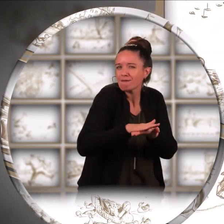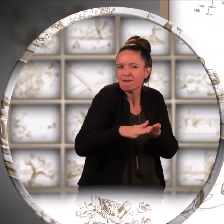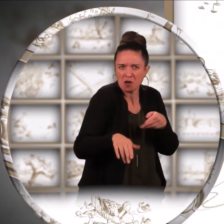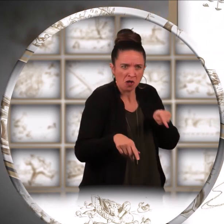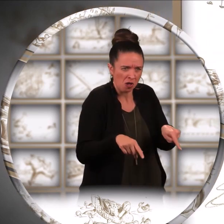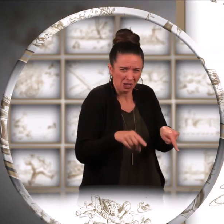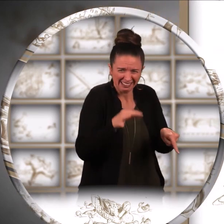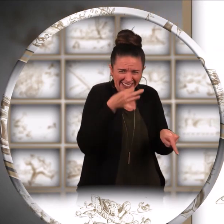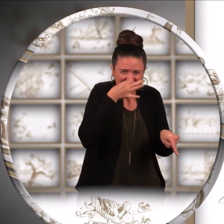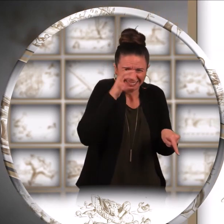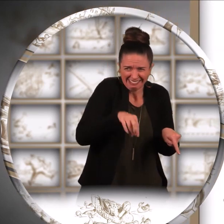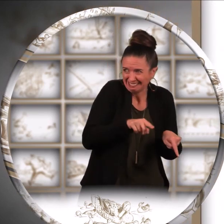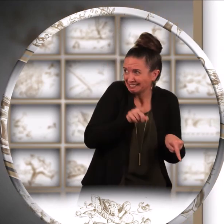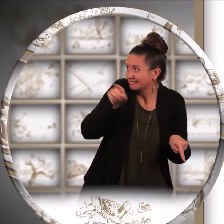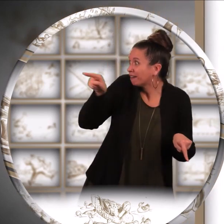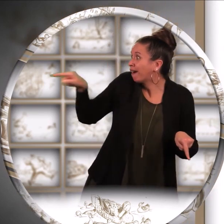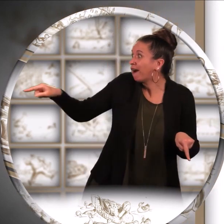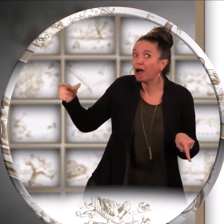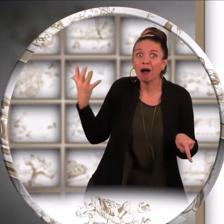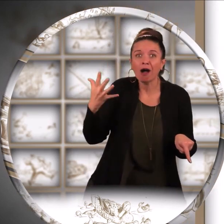public garden."